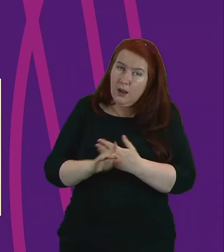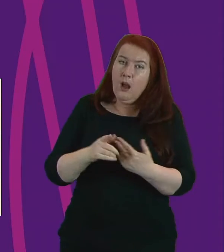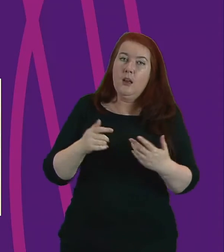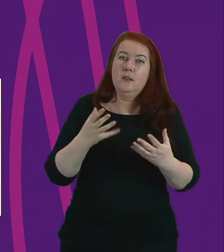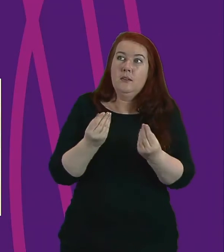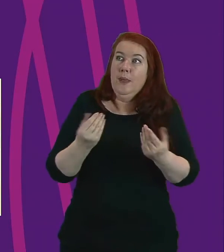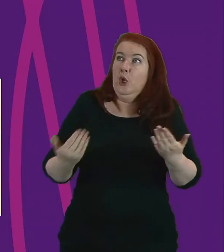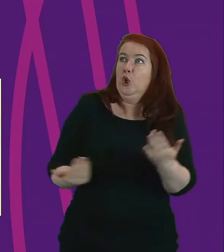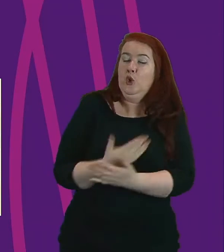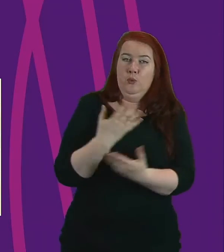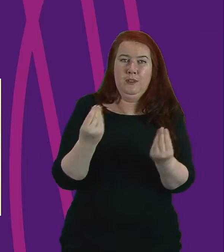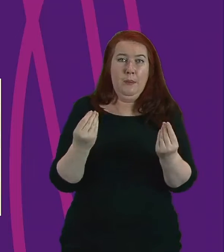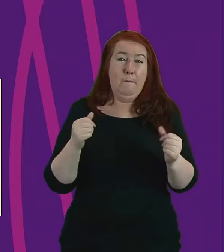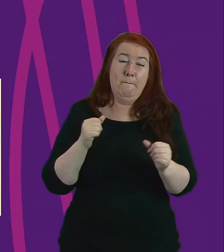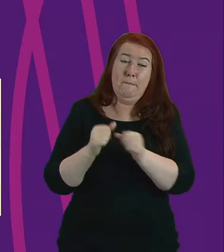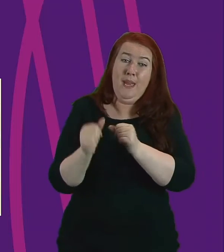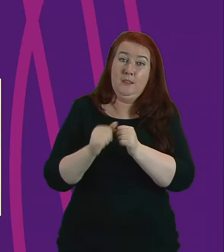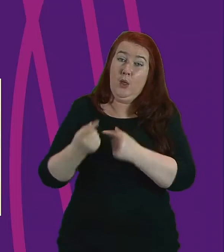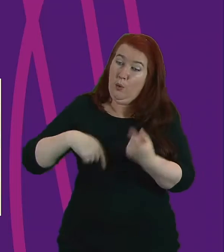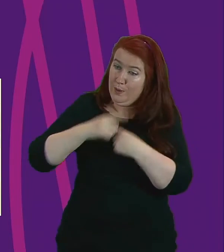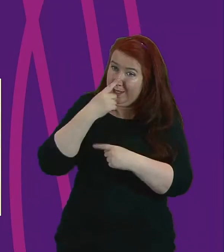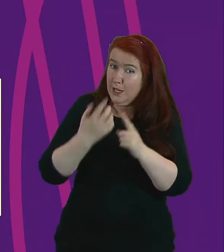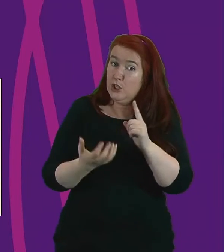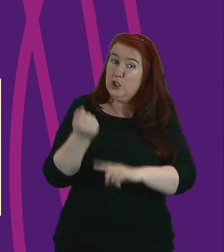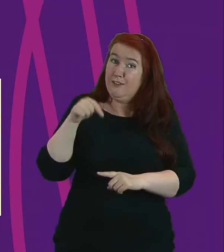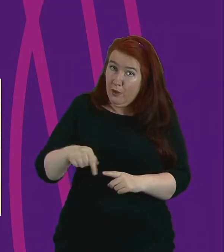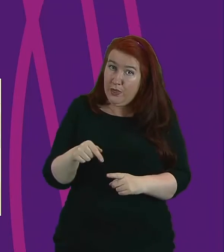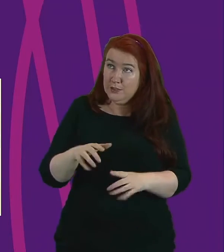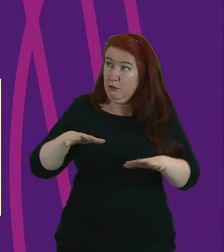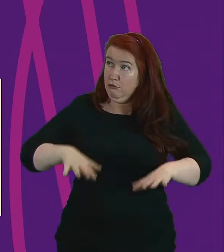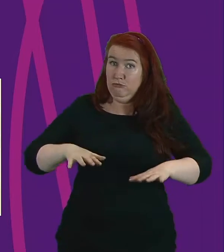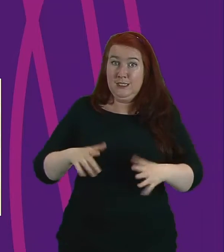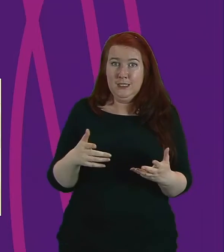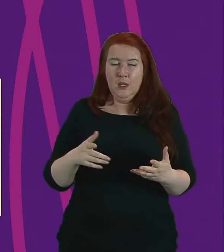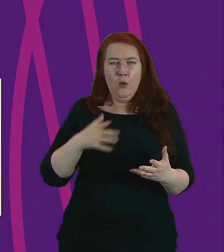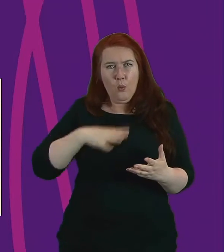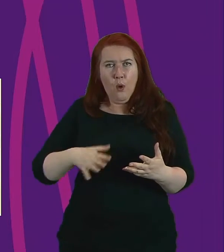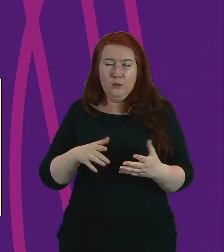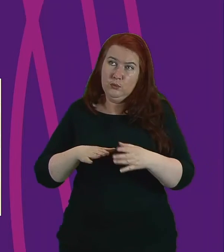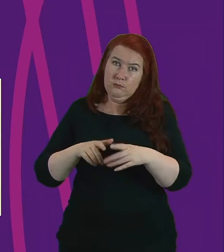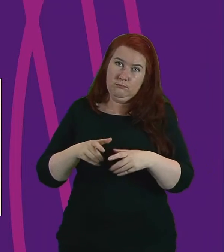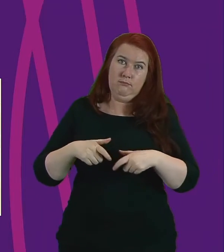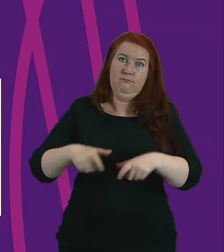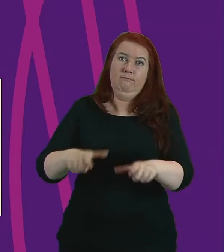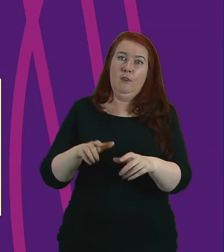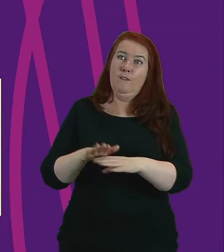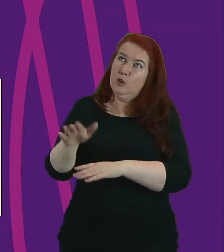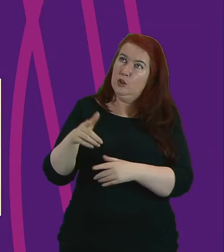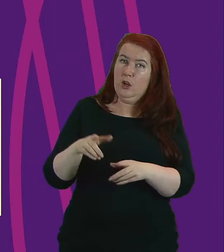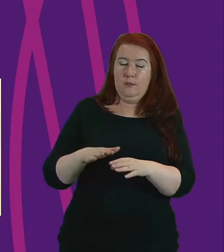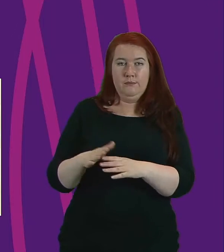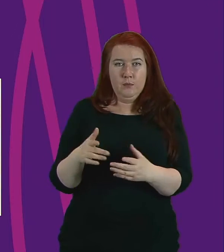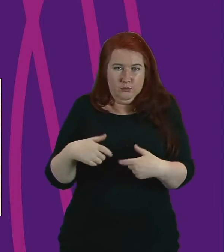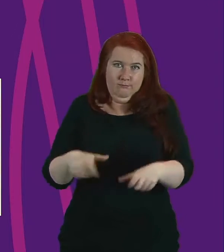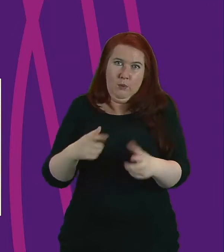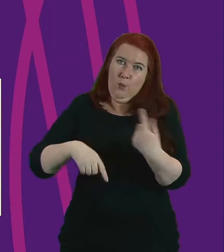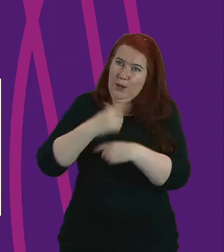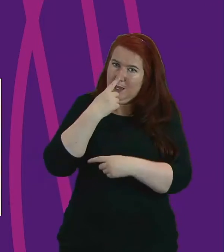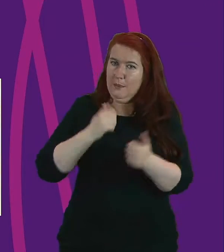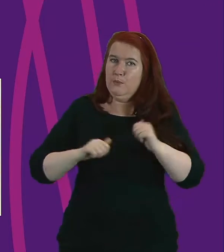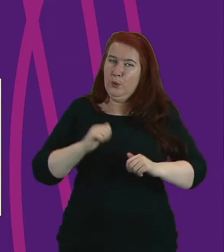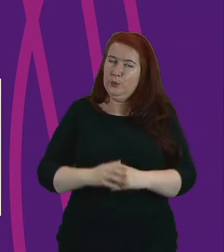better, something that we can achieve for this country to create that sustainable future that we can all be proud of. Thank you. Thank you very